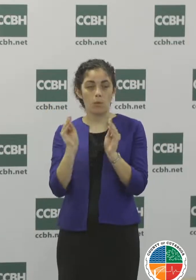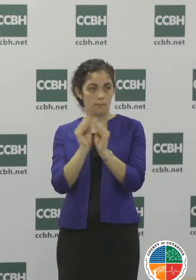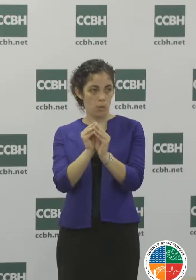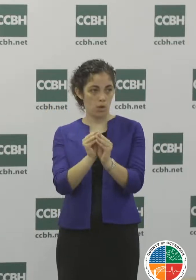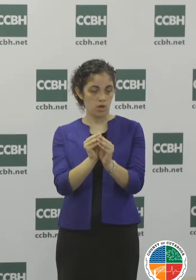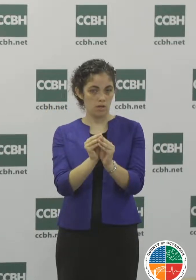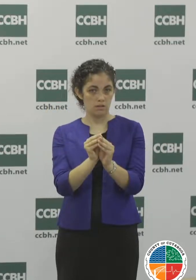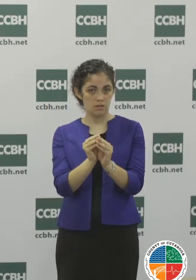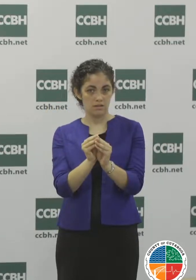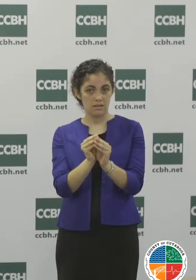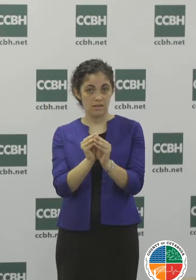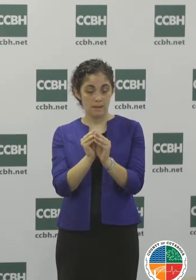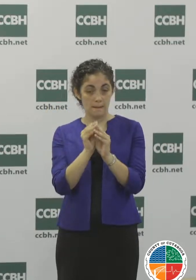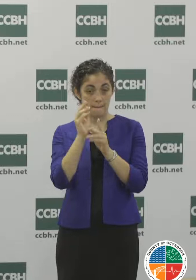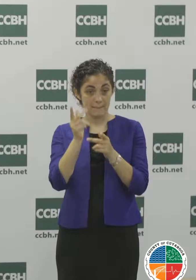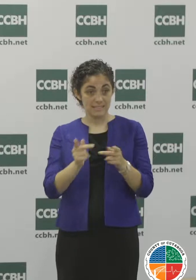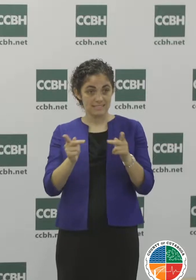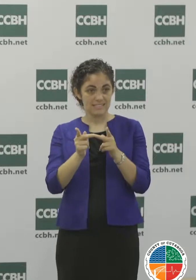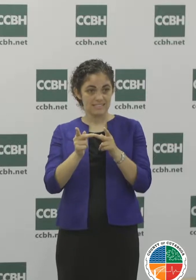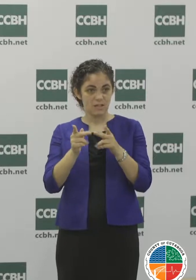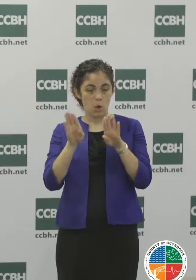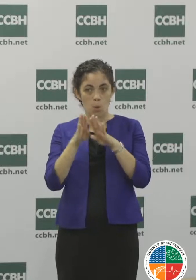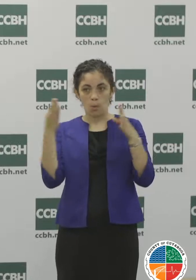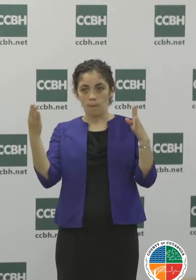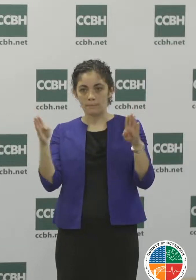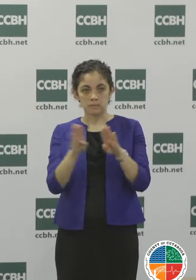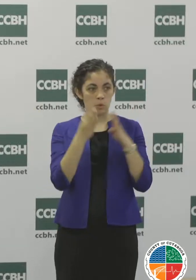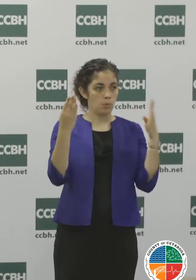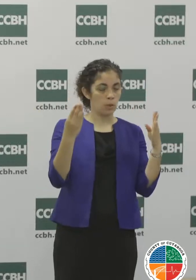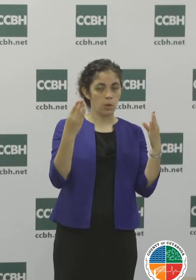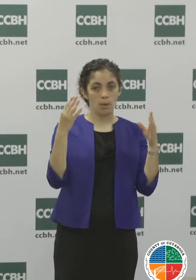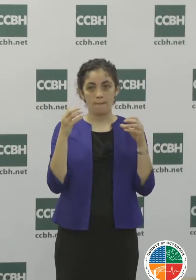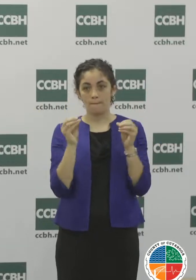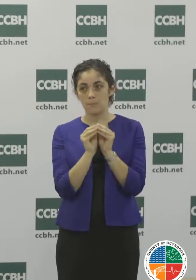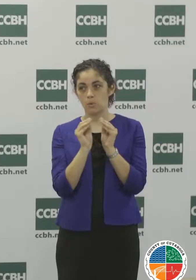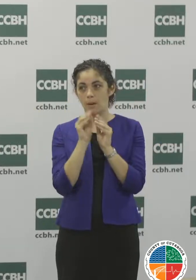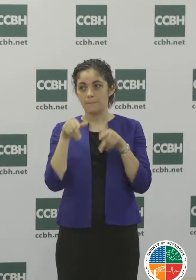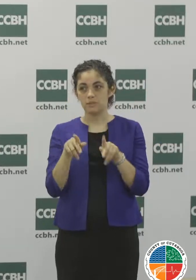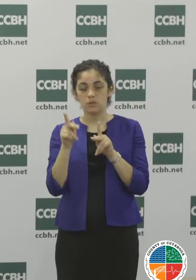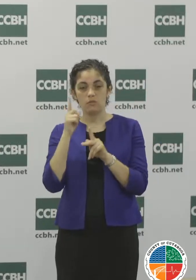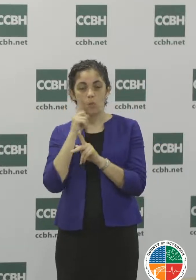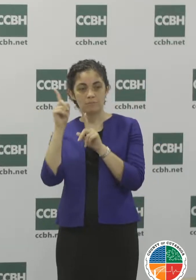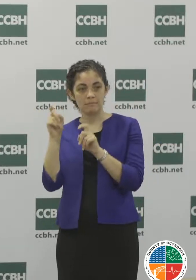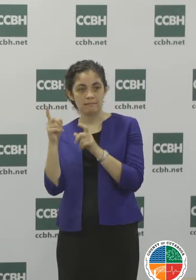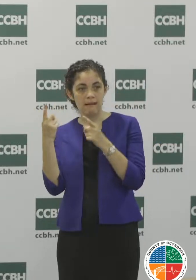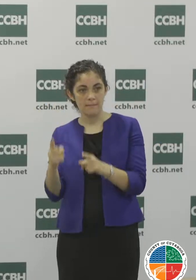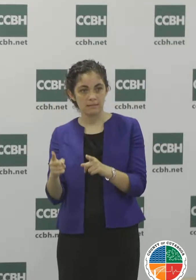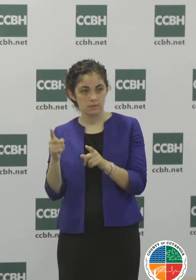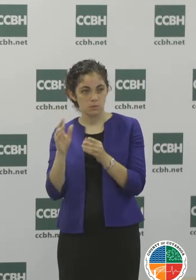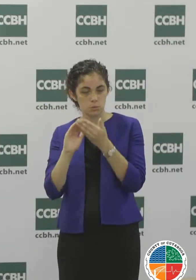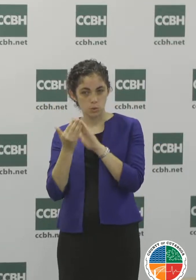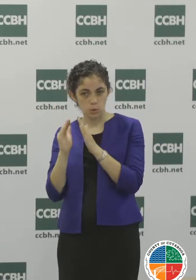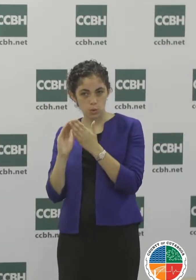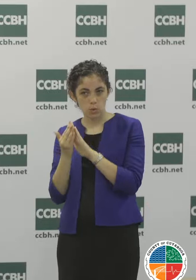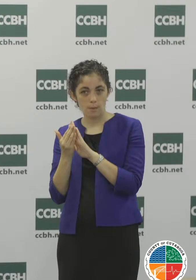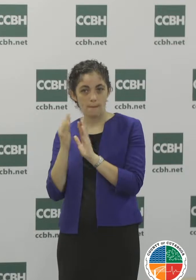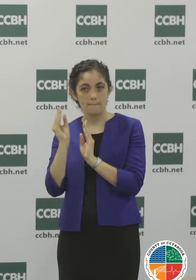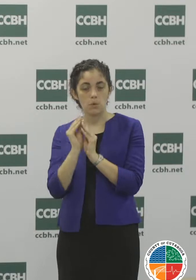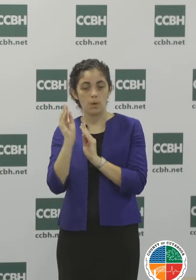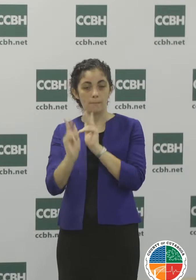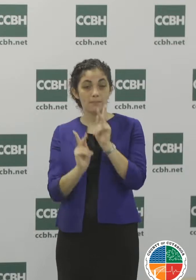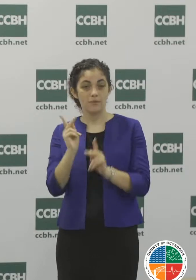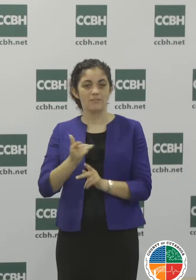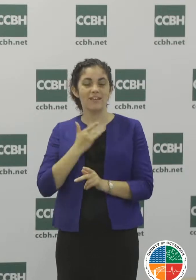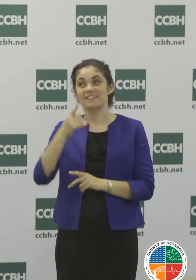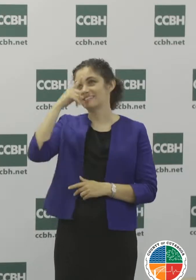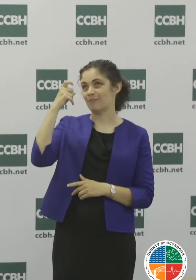more venues opening up. We have more and more opportunities for testing in the community. We have more people feeling that